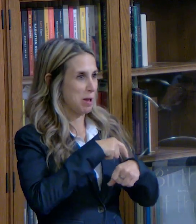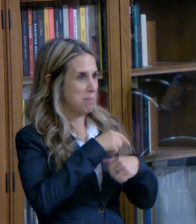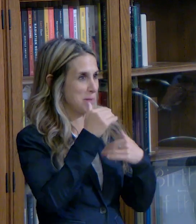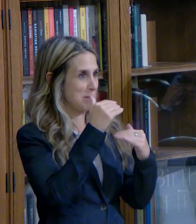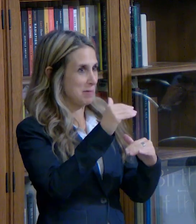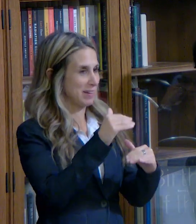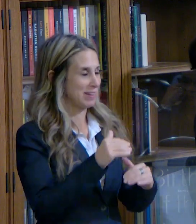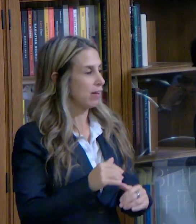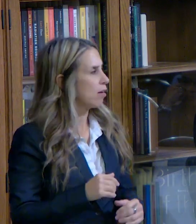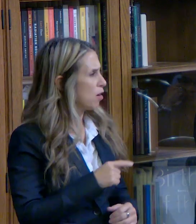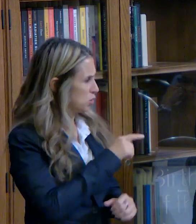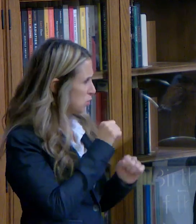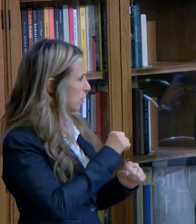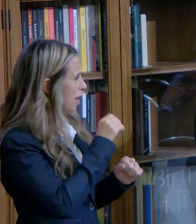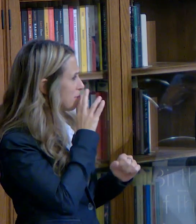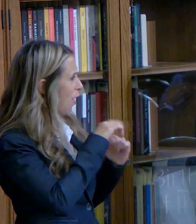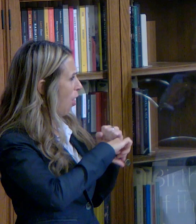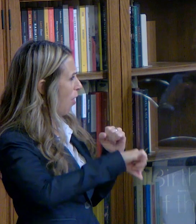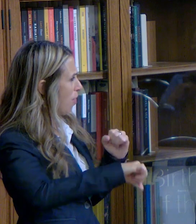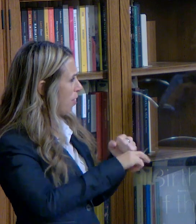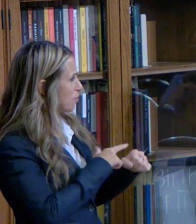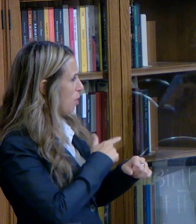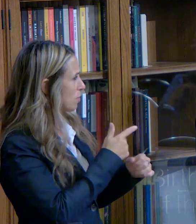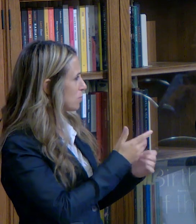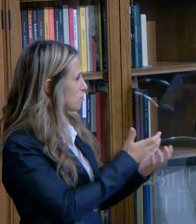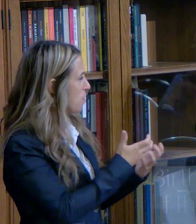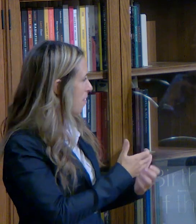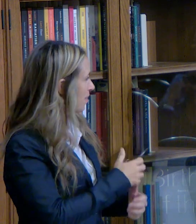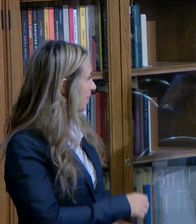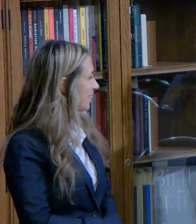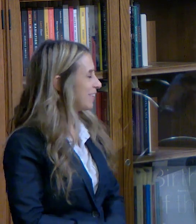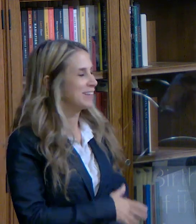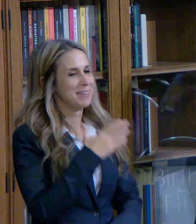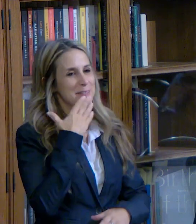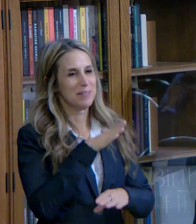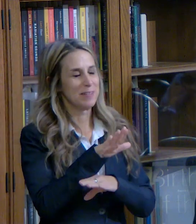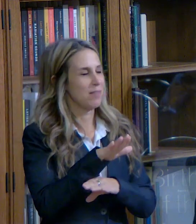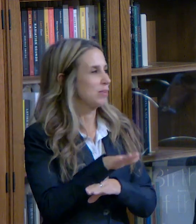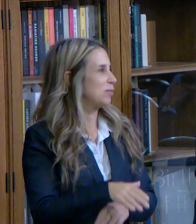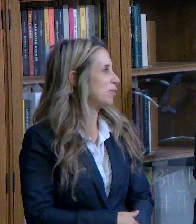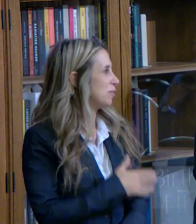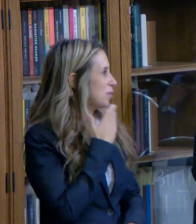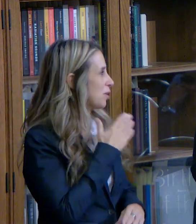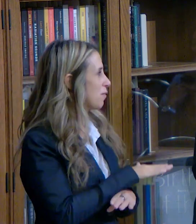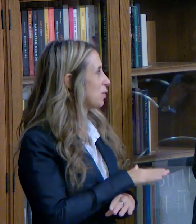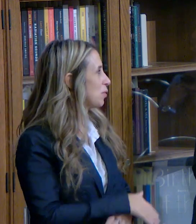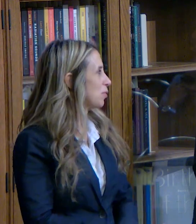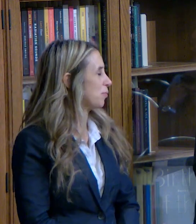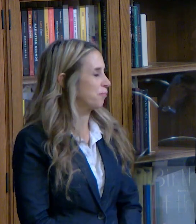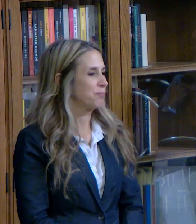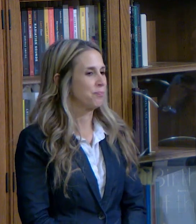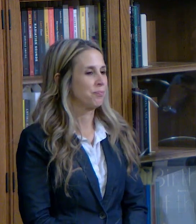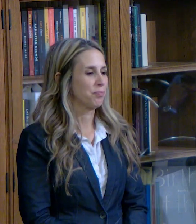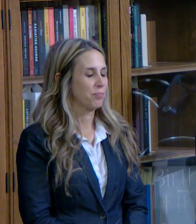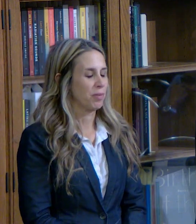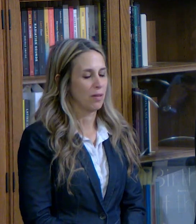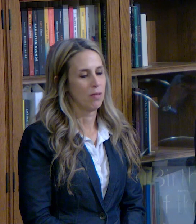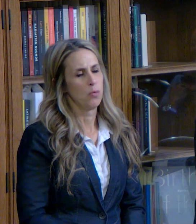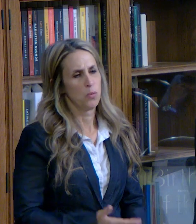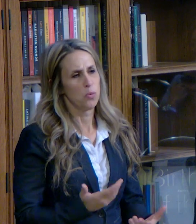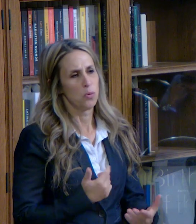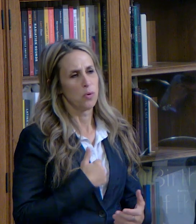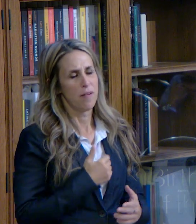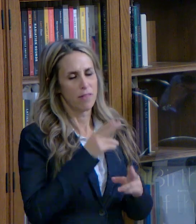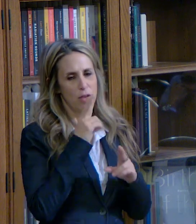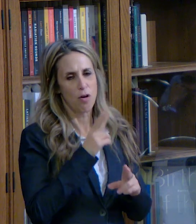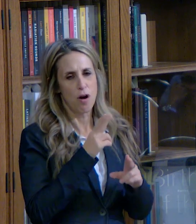want oh well all right well then let me tell you my life story okay um good afternoon um I have had the privilege of